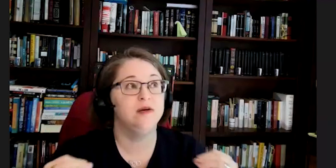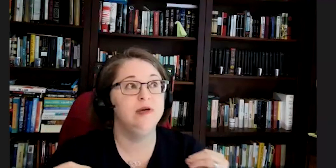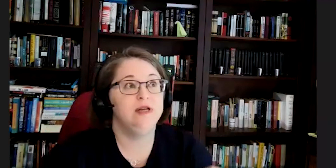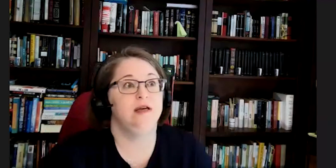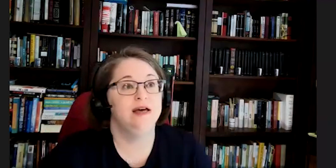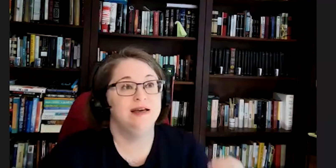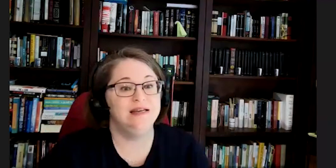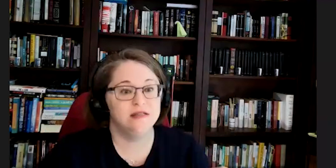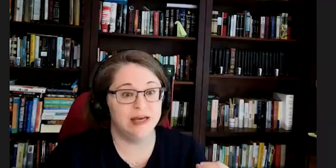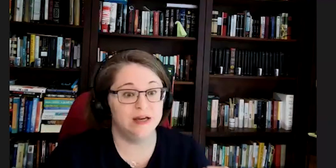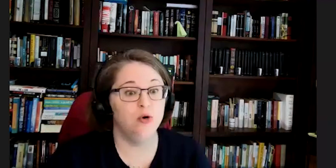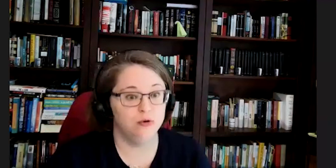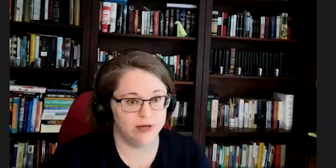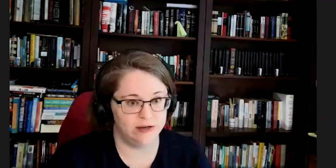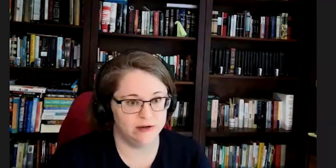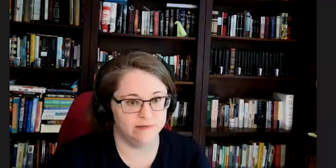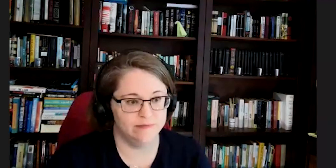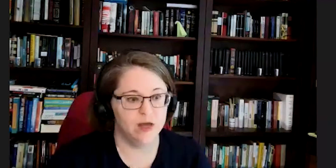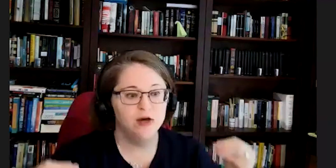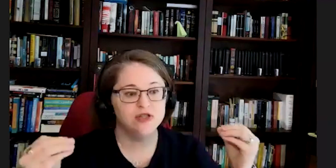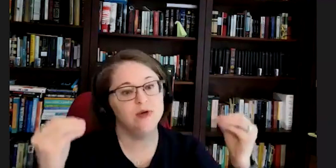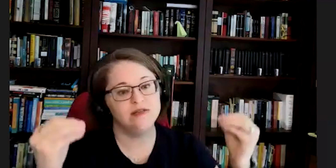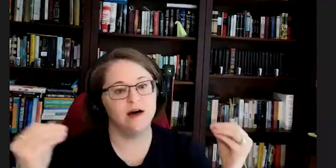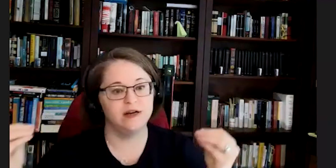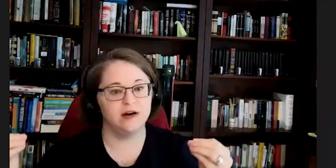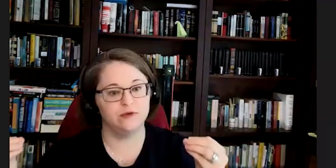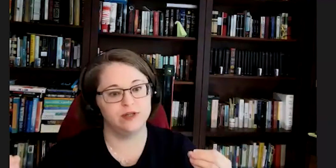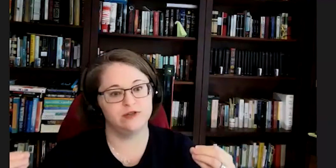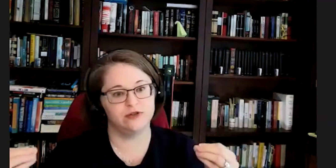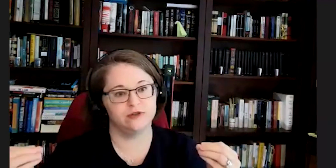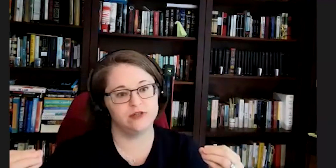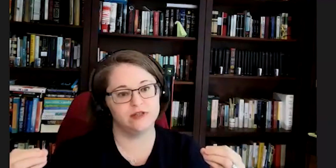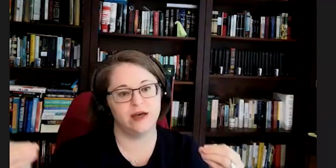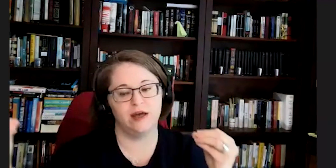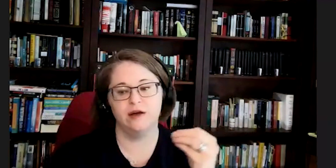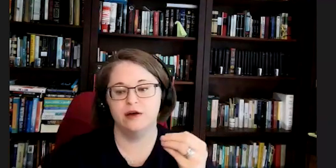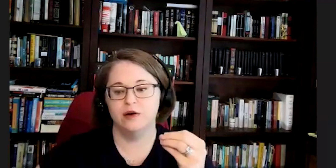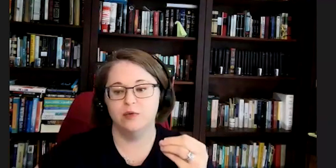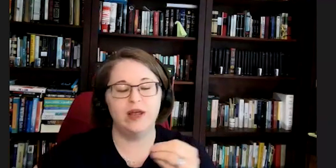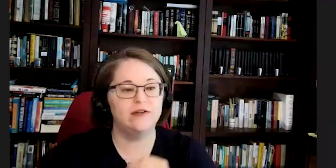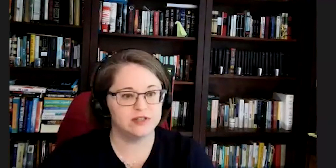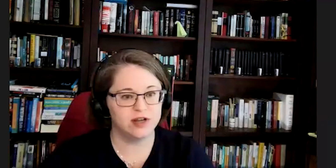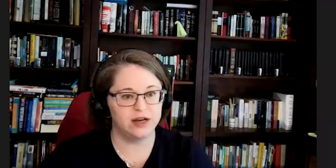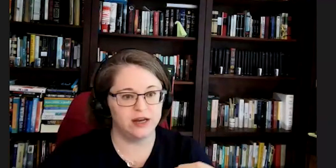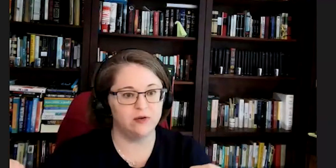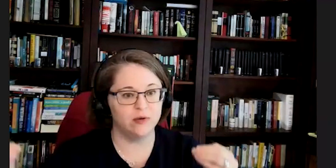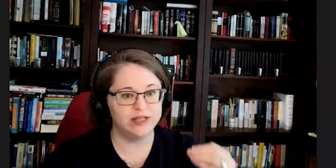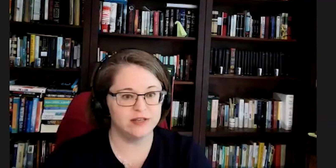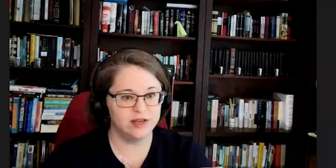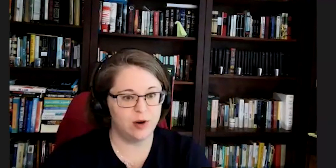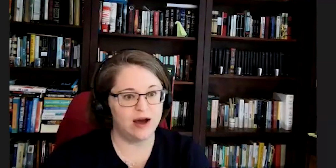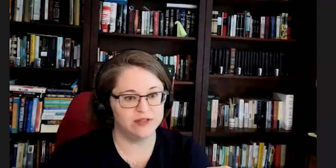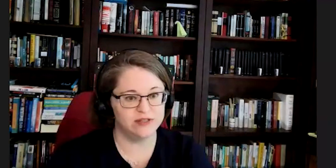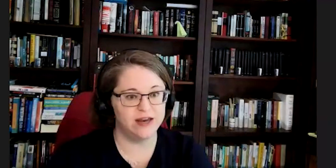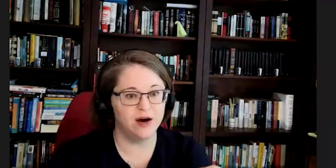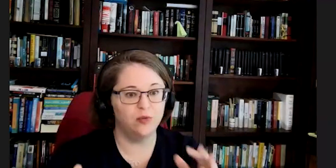community needs to be a co-creator. So it's not enough for researchers to say, we have the study, or we